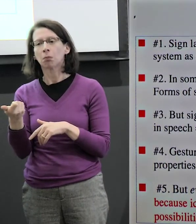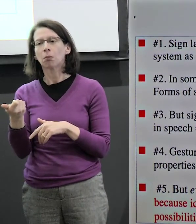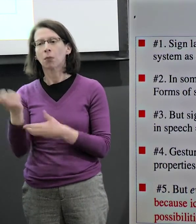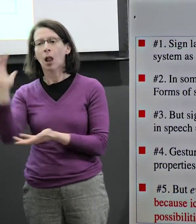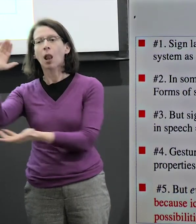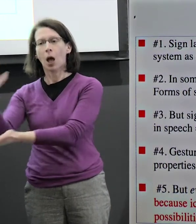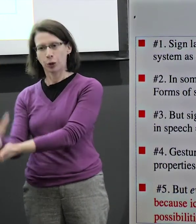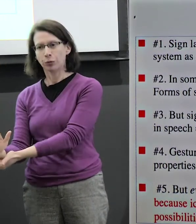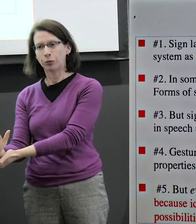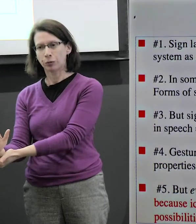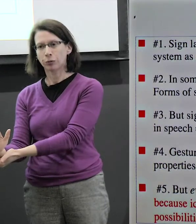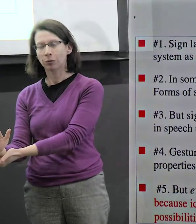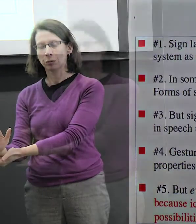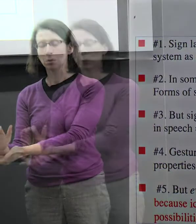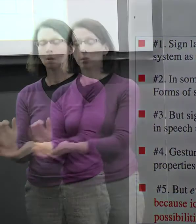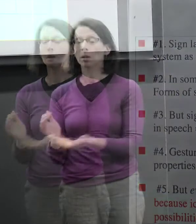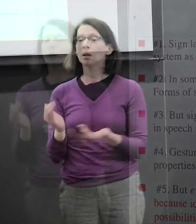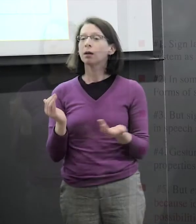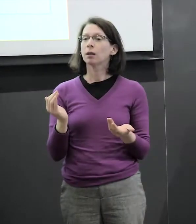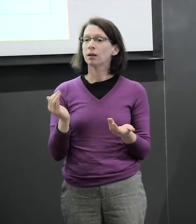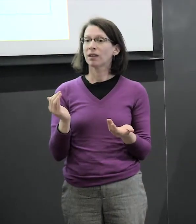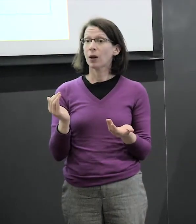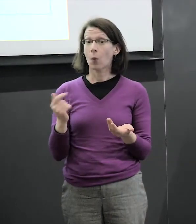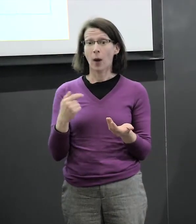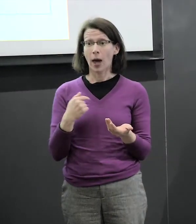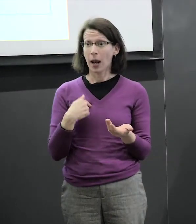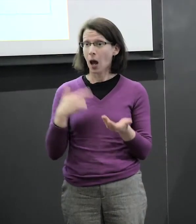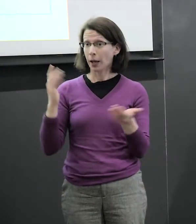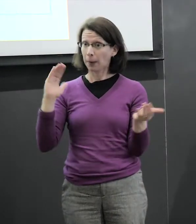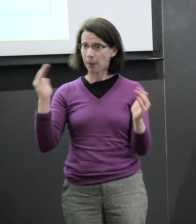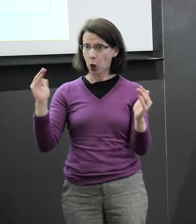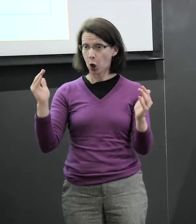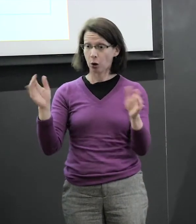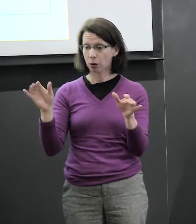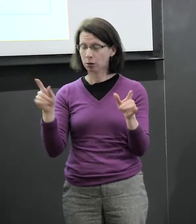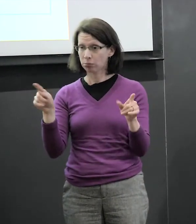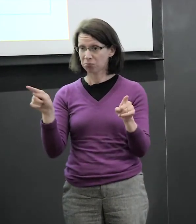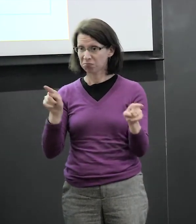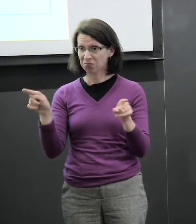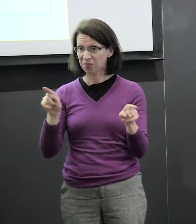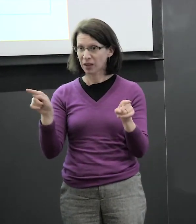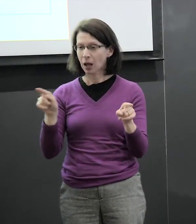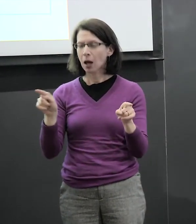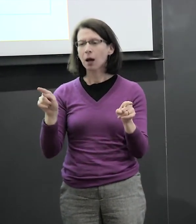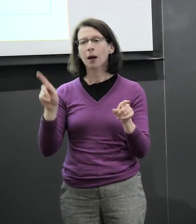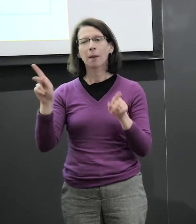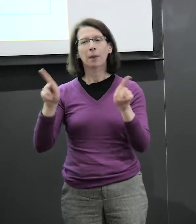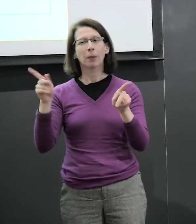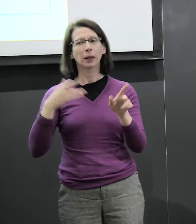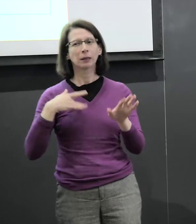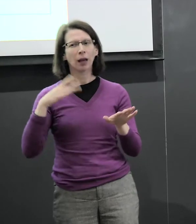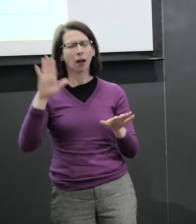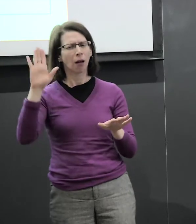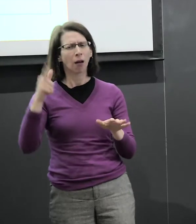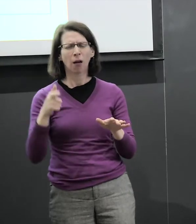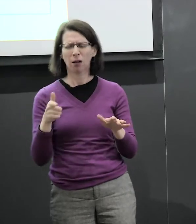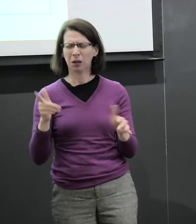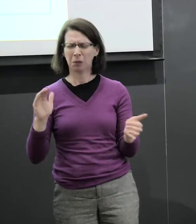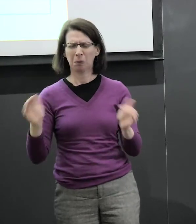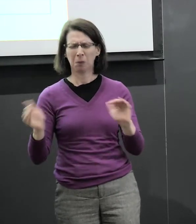At this point of the comparison, people usually object that the comparison is